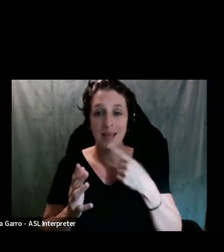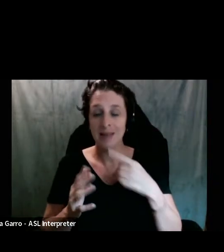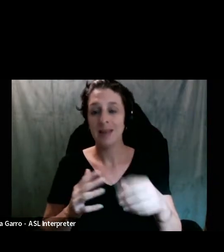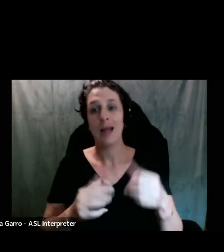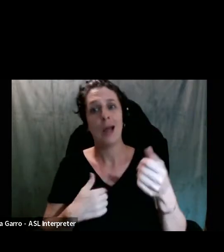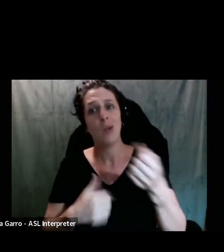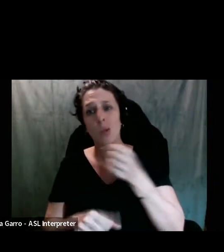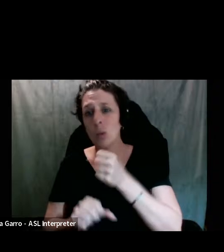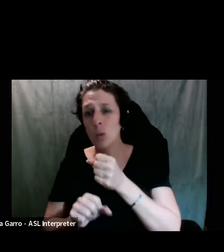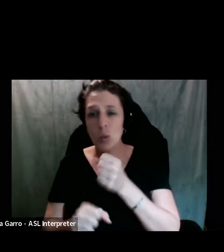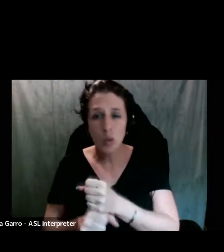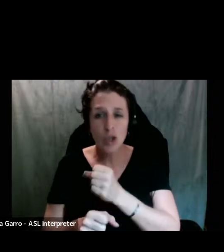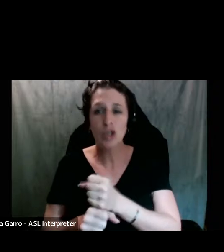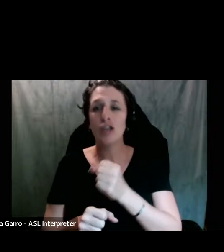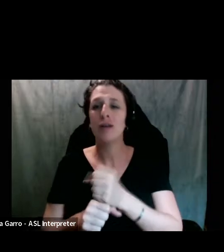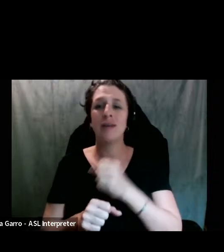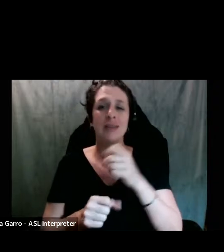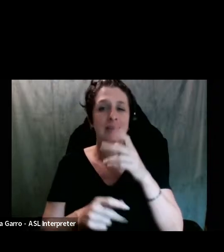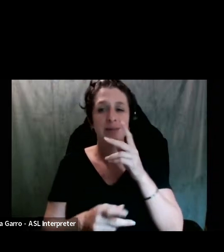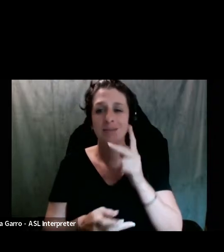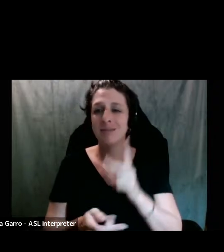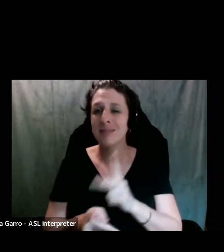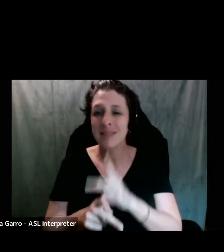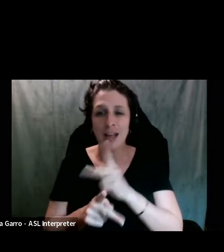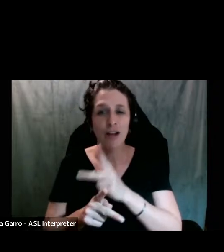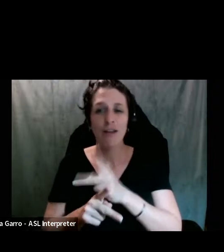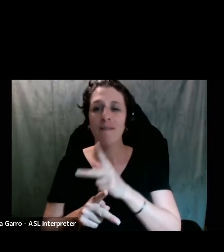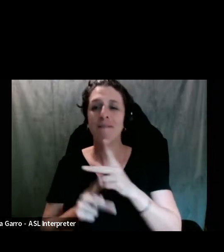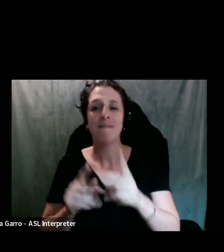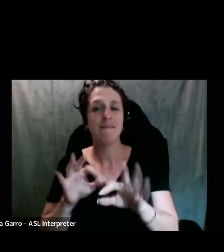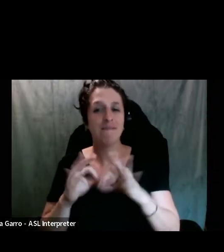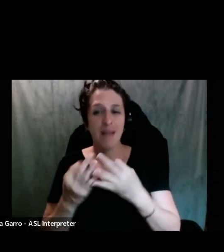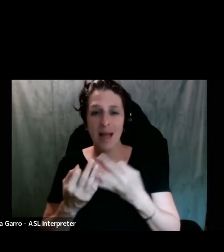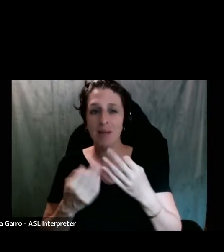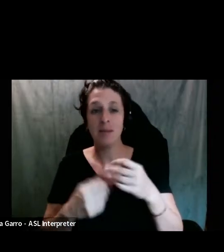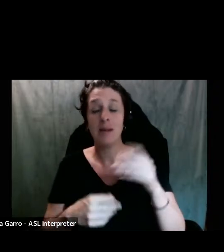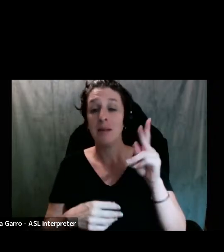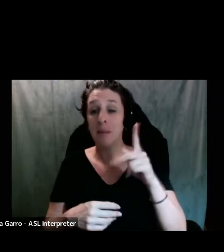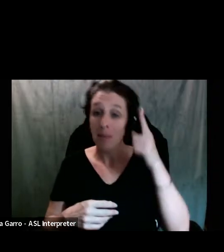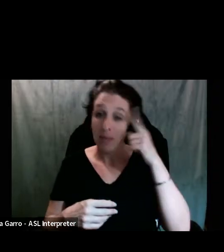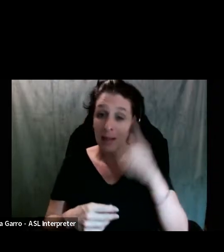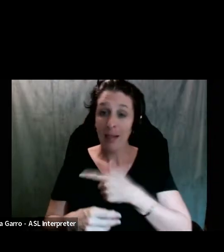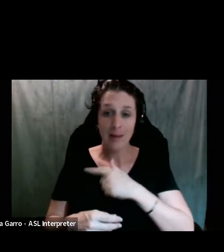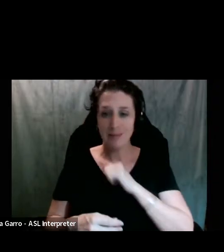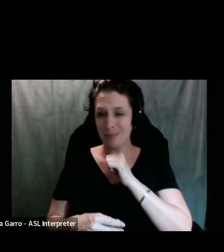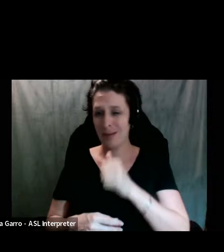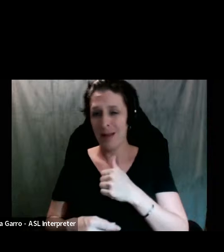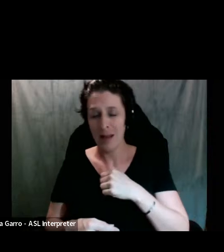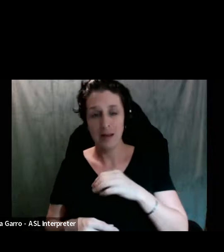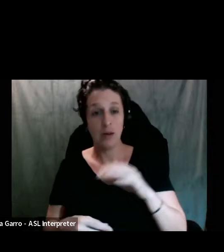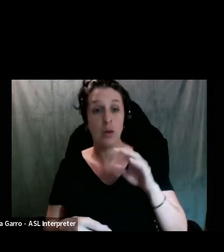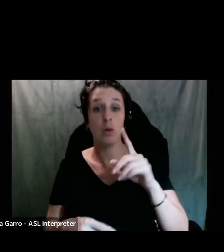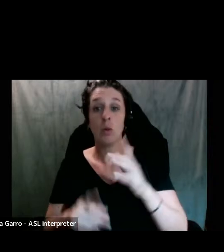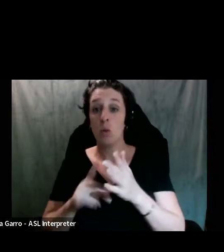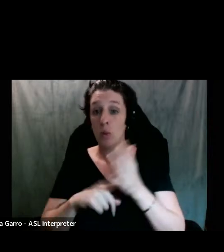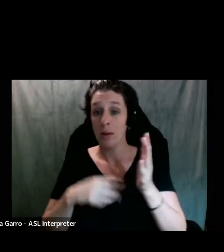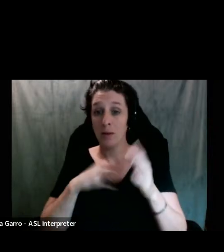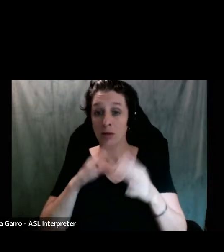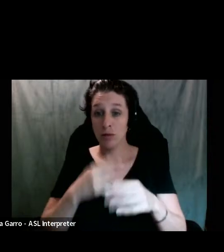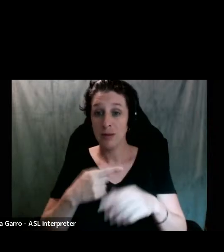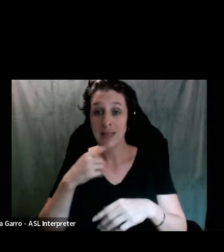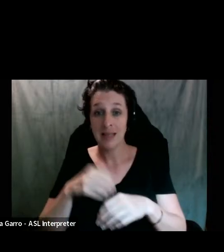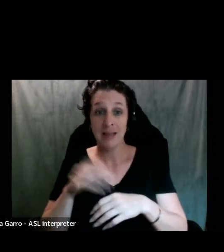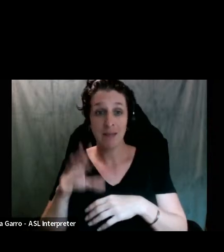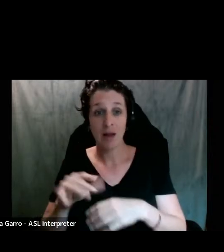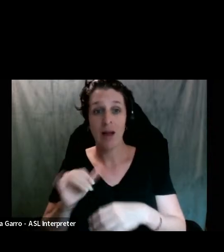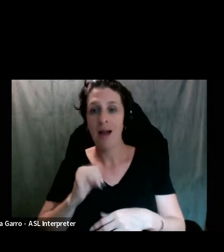family. I'm not lazy, and a lot of folks might just think I'm lazy, and I'm not, you know. And what my daughter said in the video was, I had